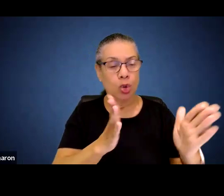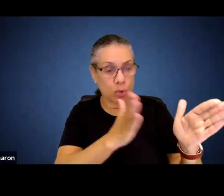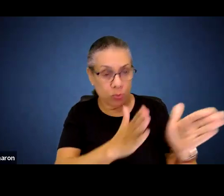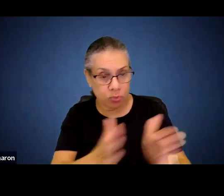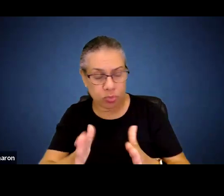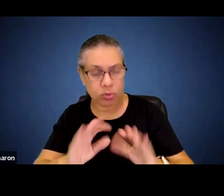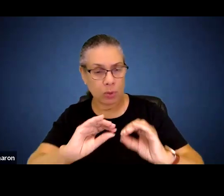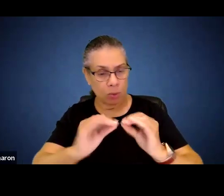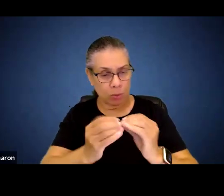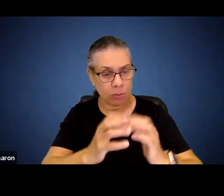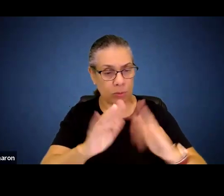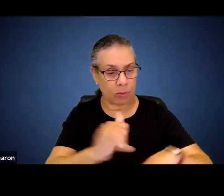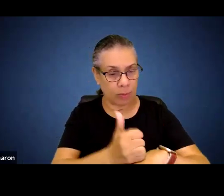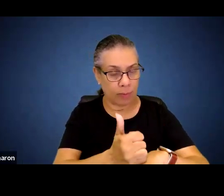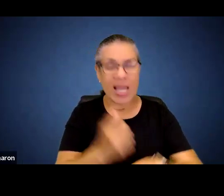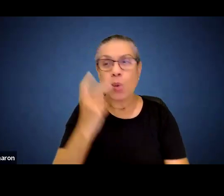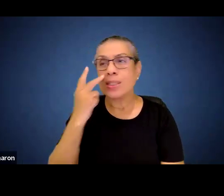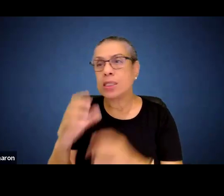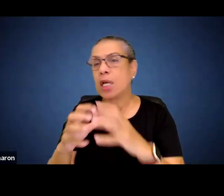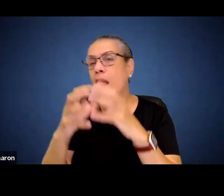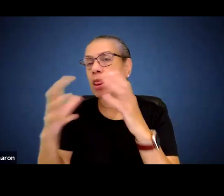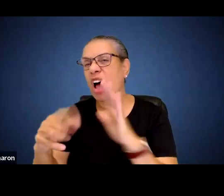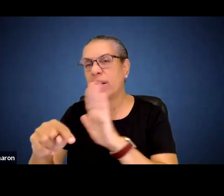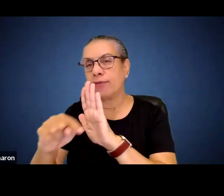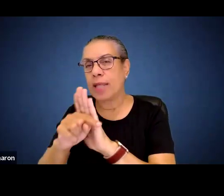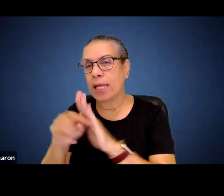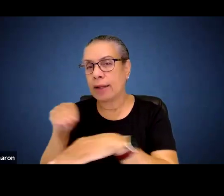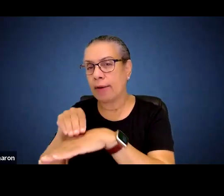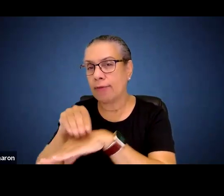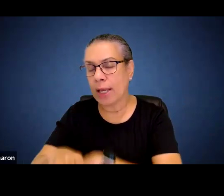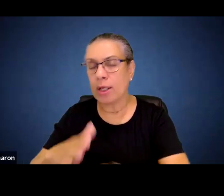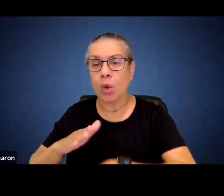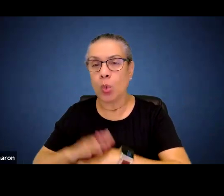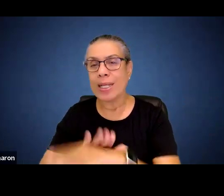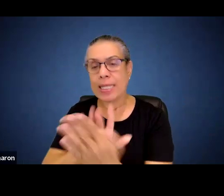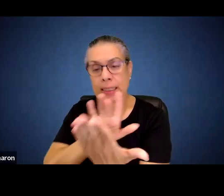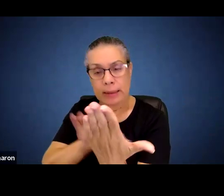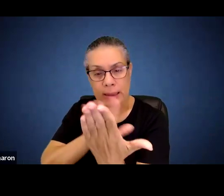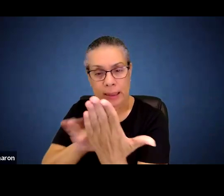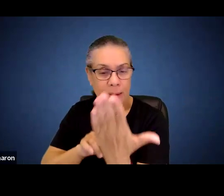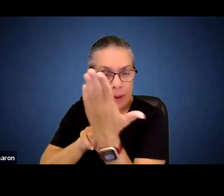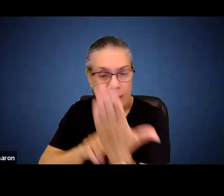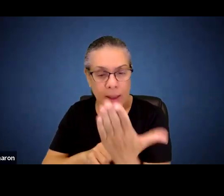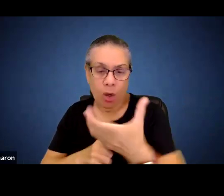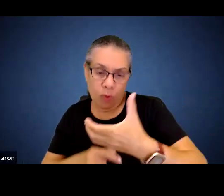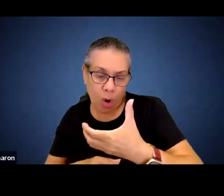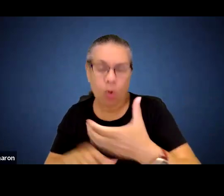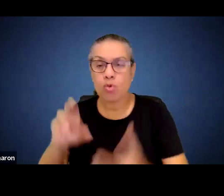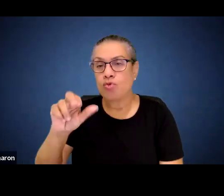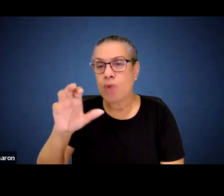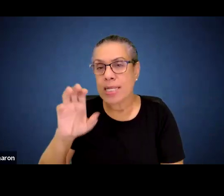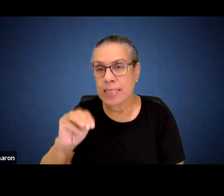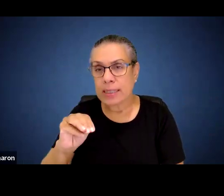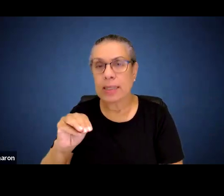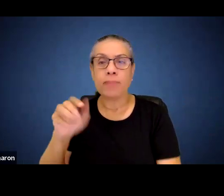them. We see the negative impacts of too much screen time, the harms of social media, including unhealthy comparison, misinformation, racism, self-harm,